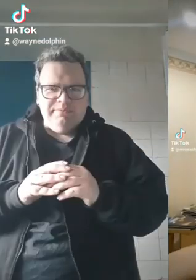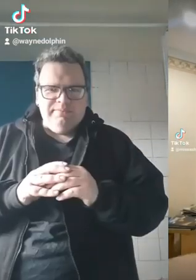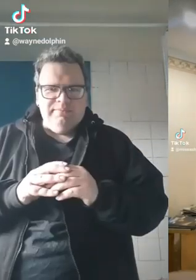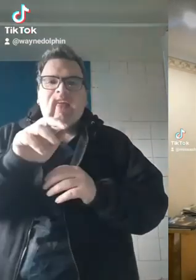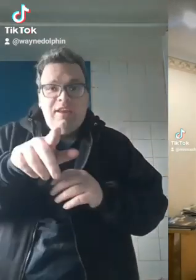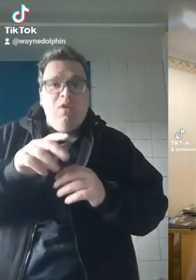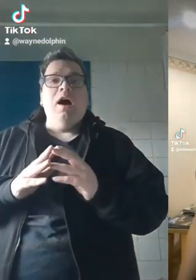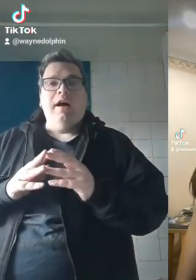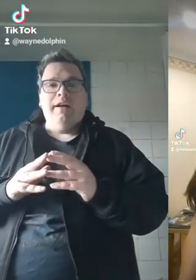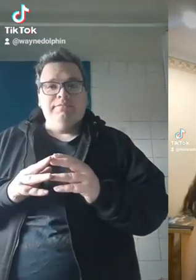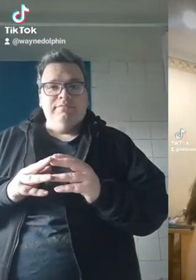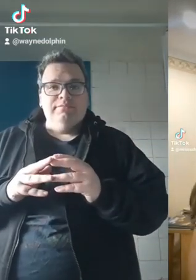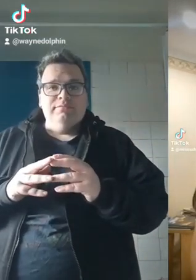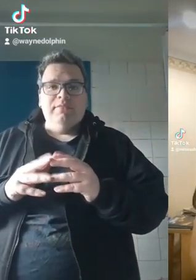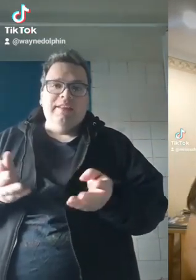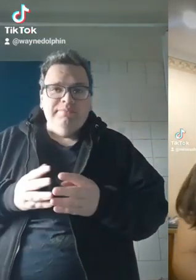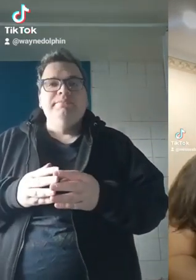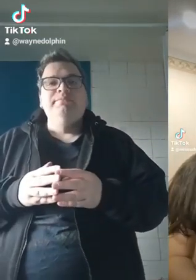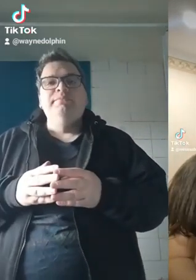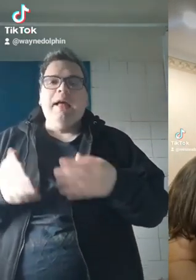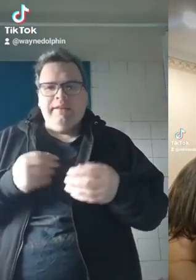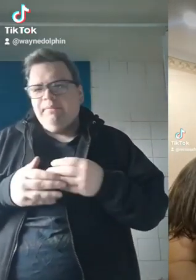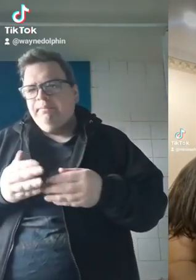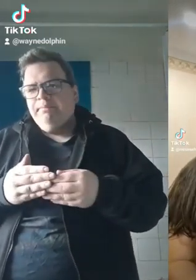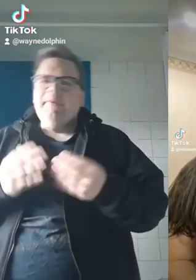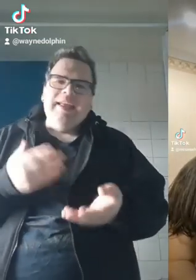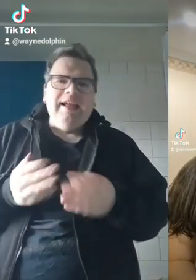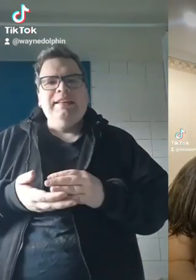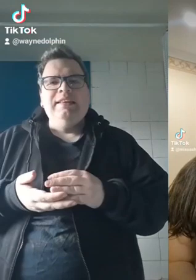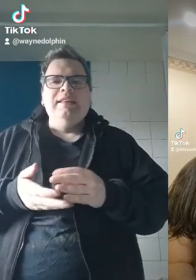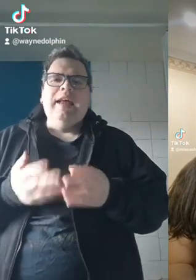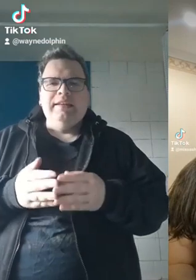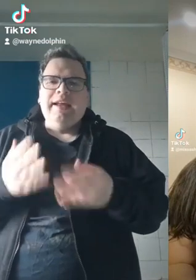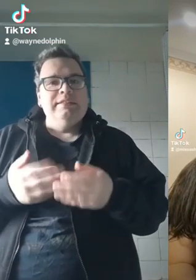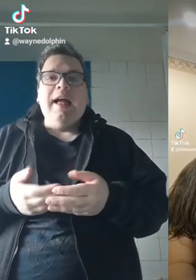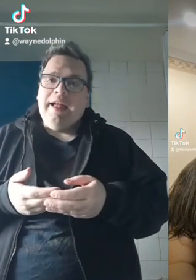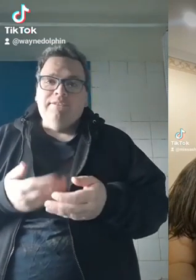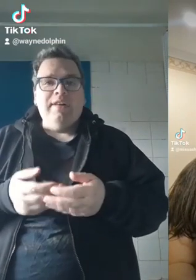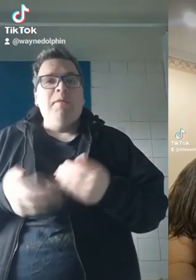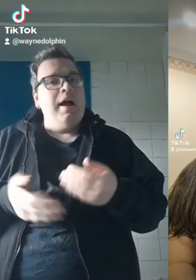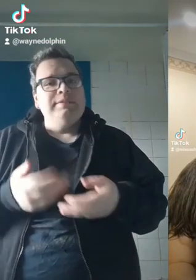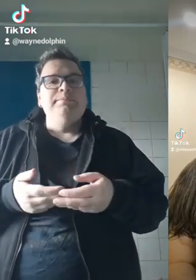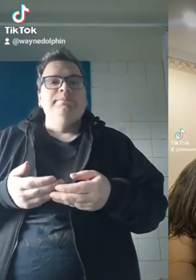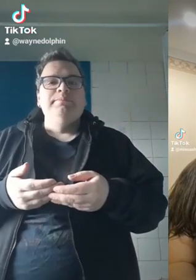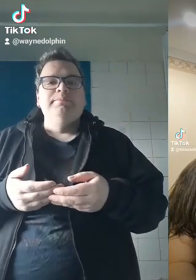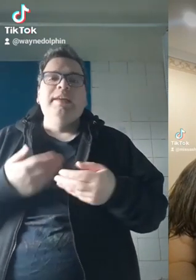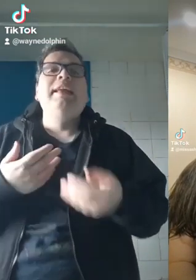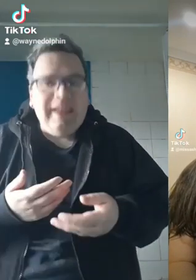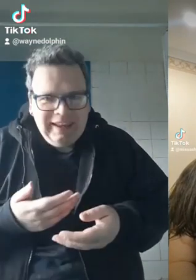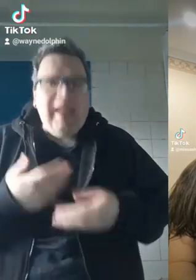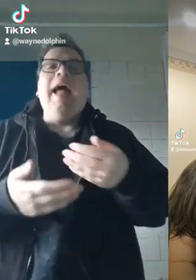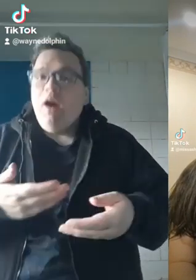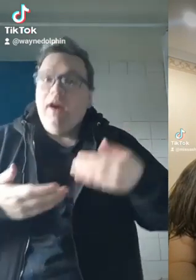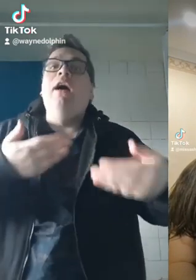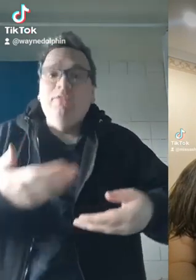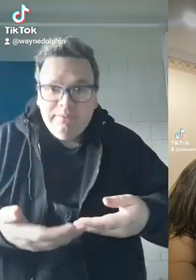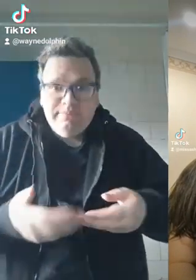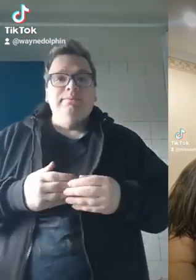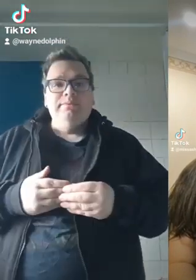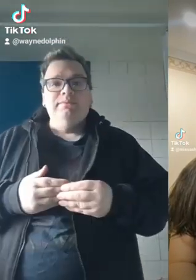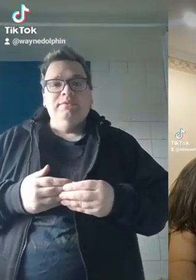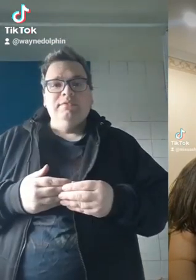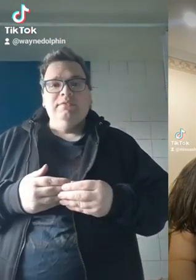Ah, there you are. Right. You see, I need to have someone taken care